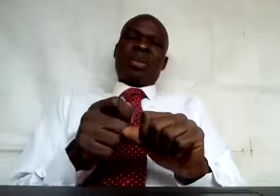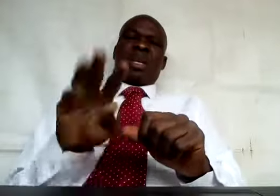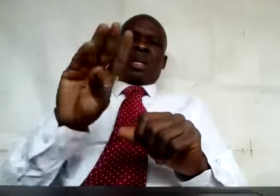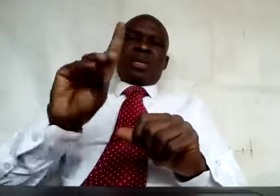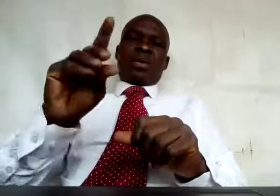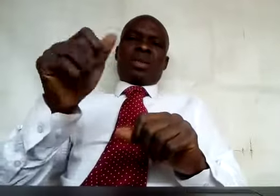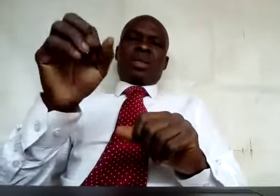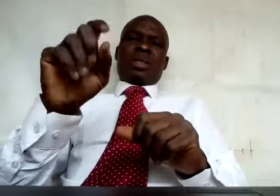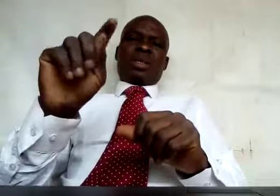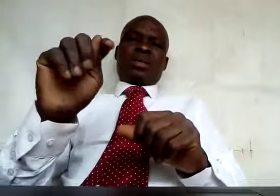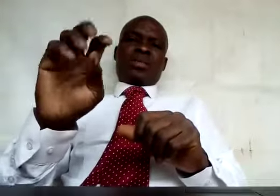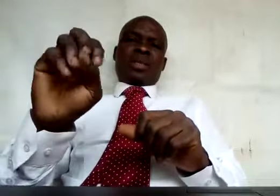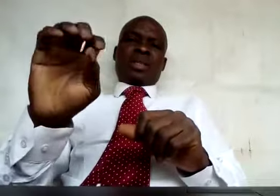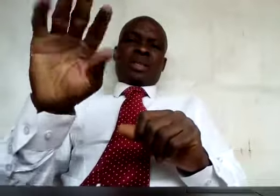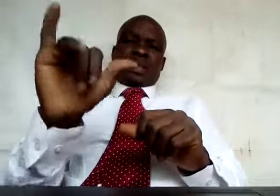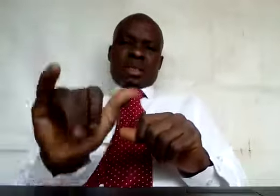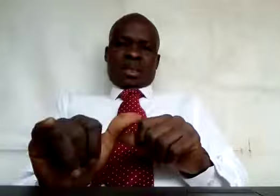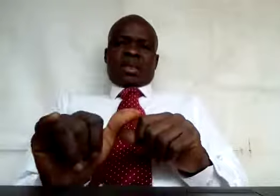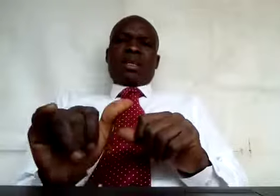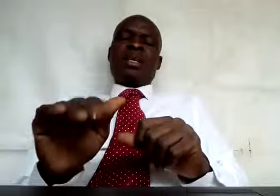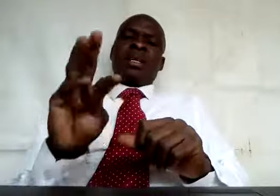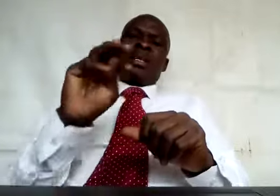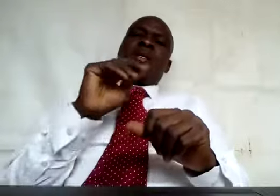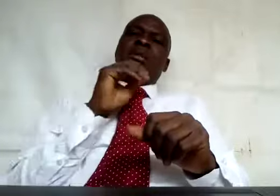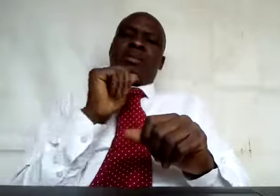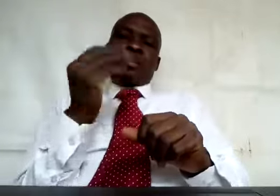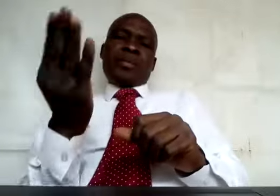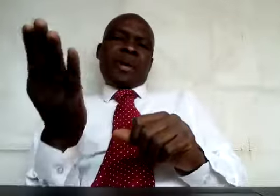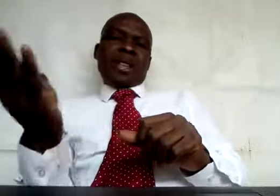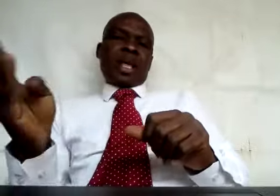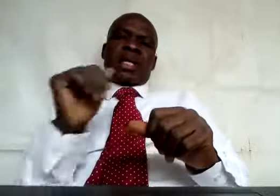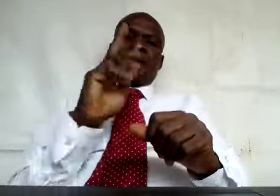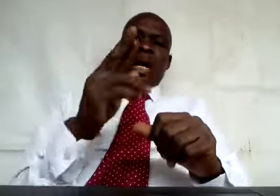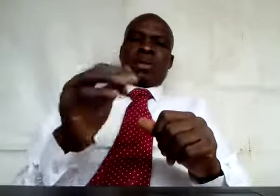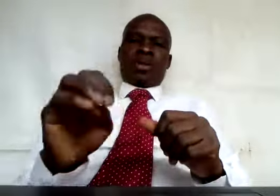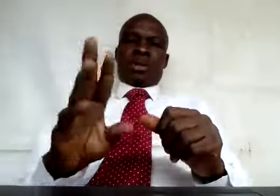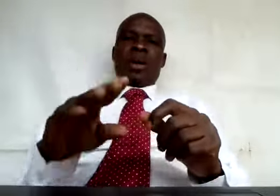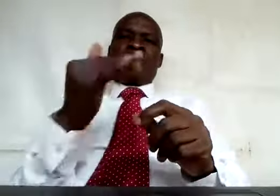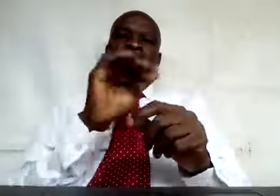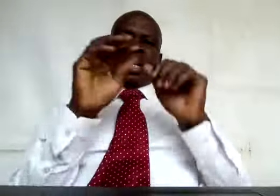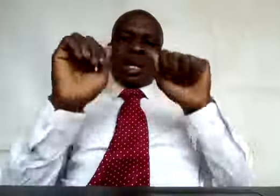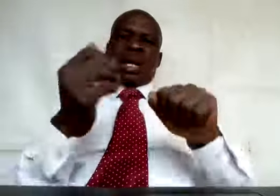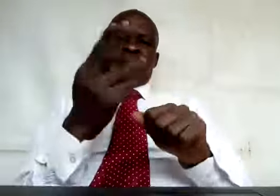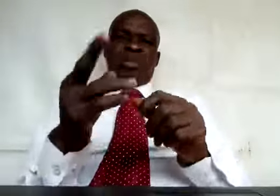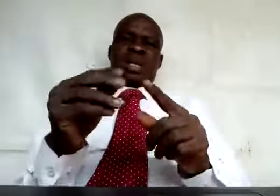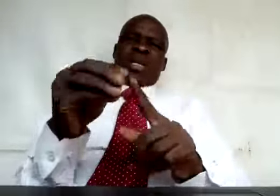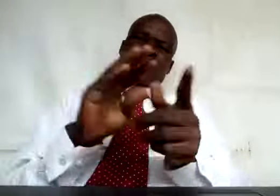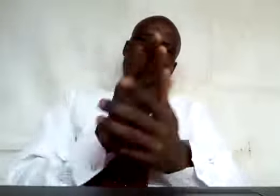Ductility. Metals are ductile. They can be drawn out to wires.